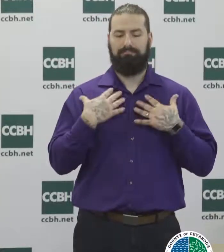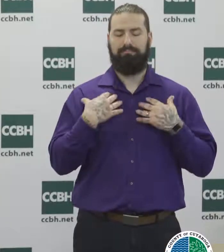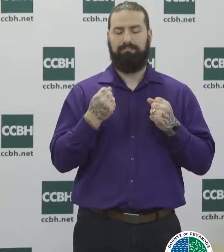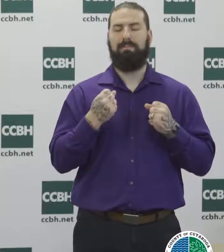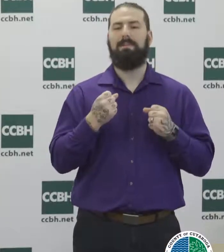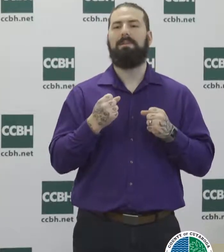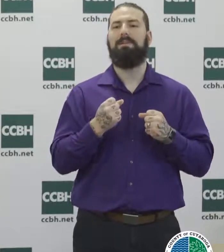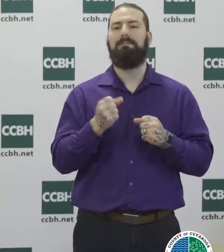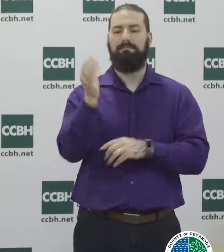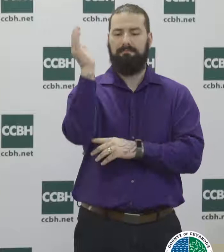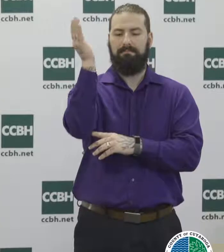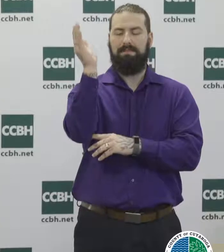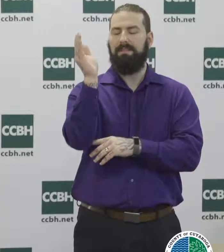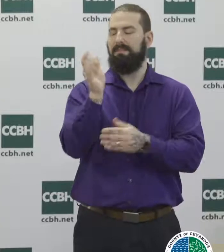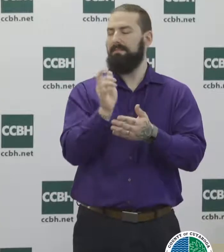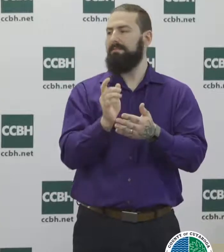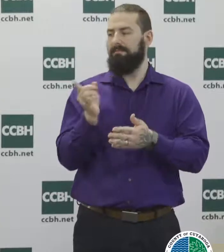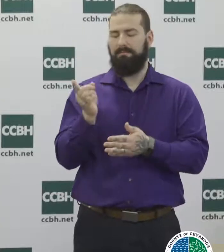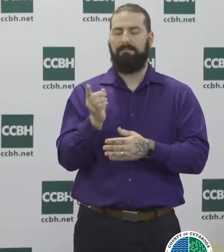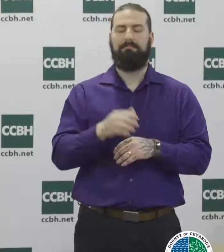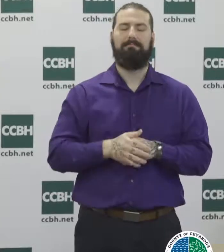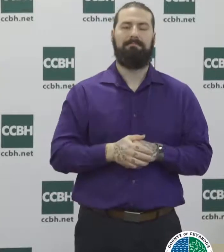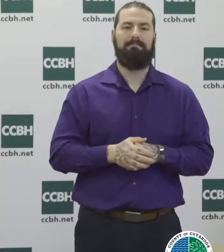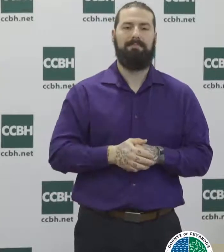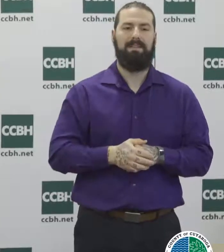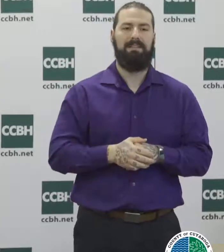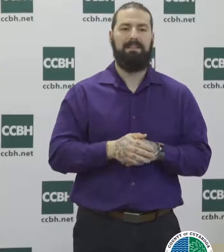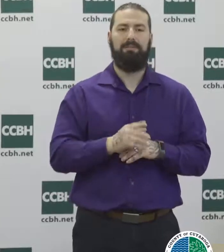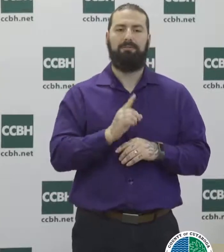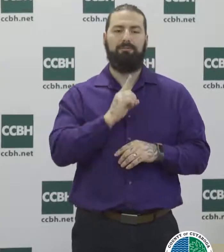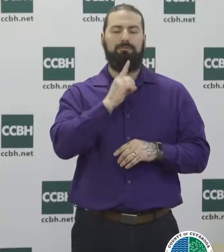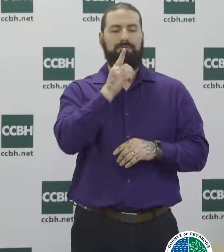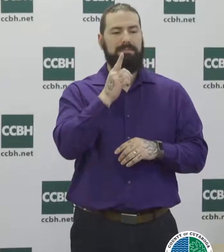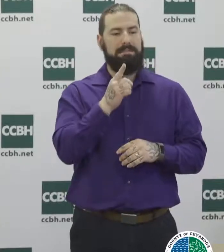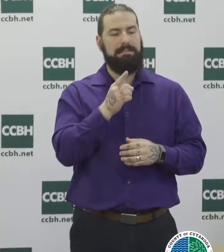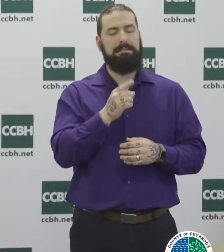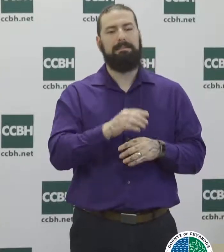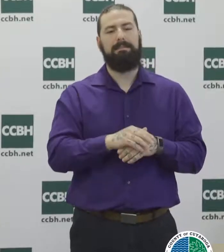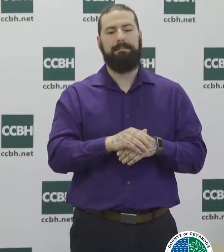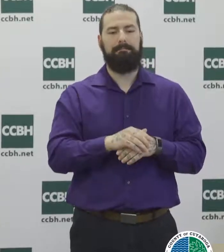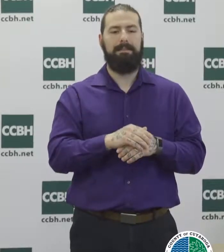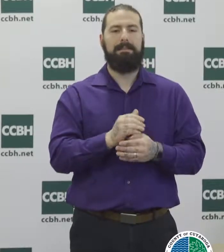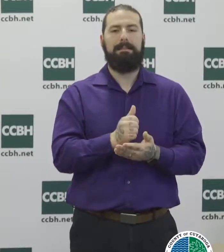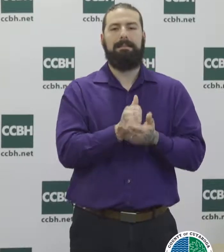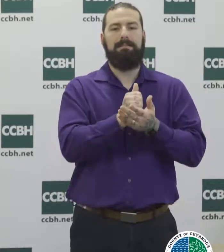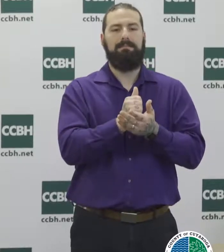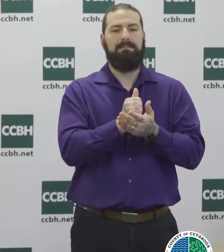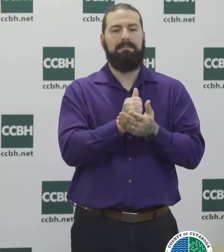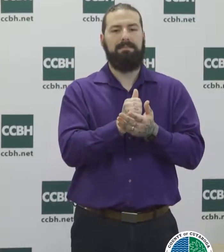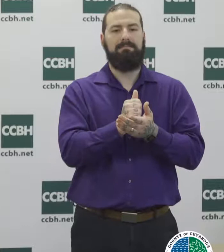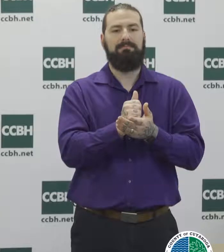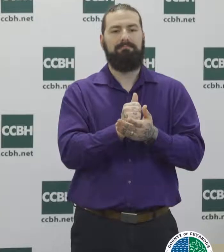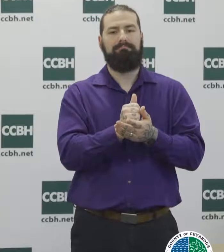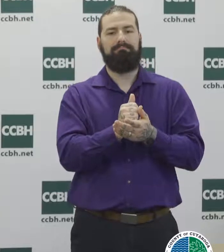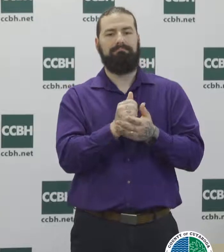it captures the moment in a very important way because of the stress